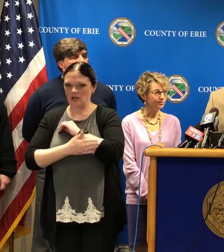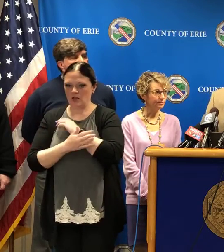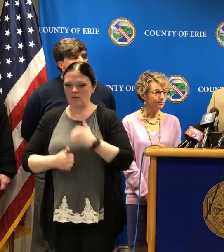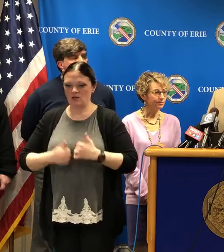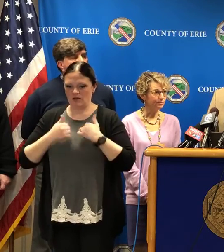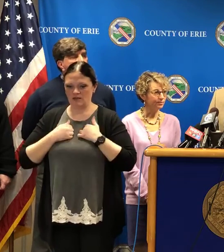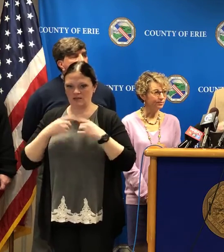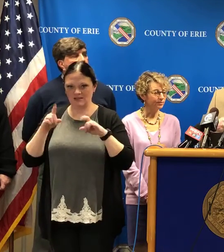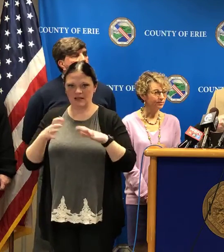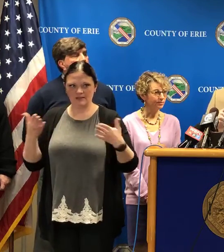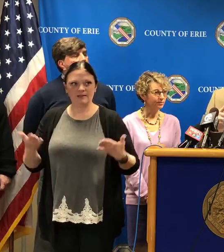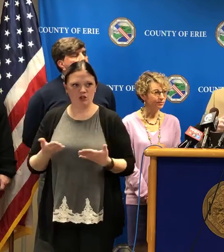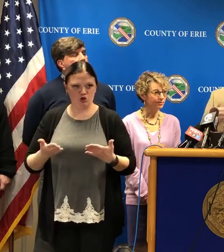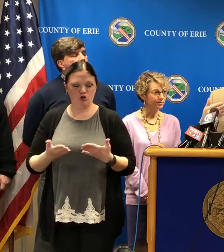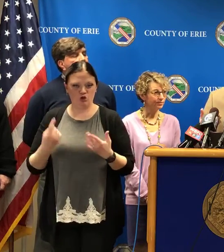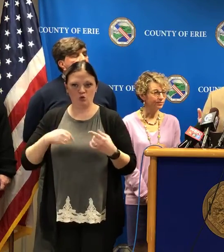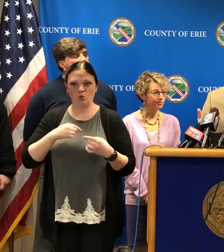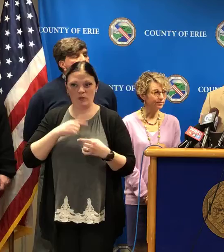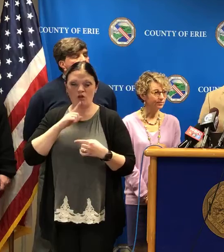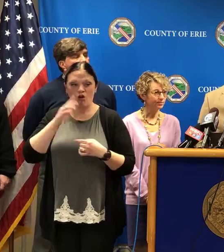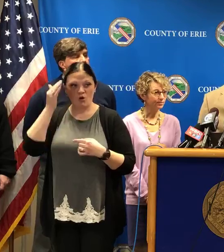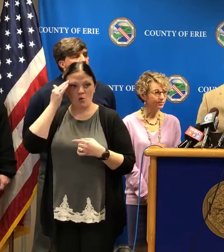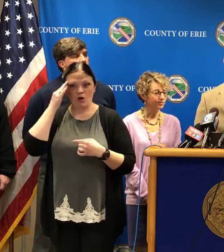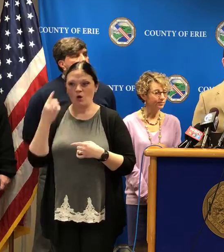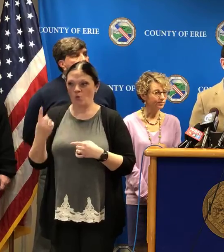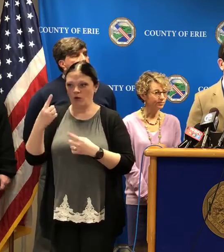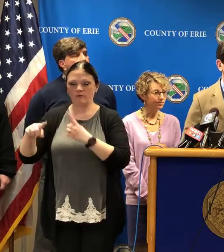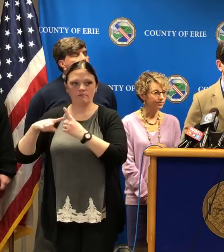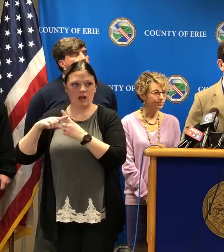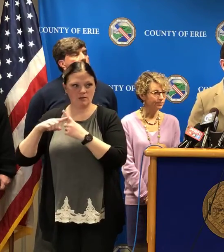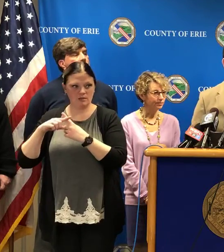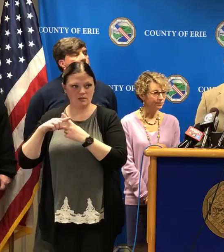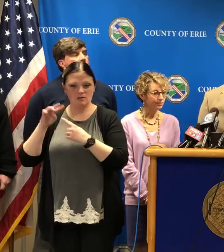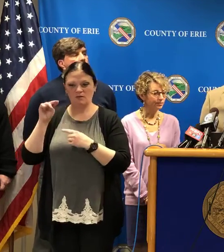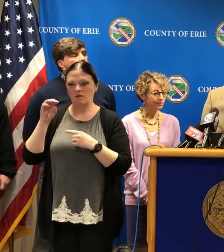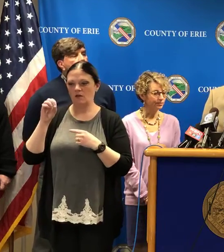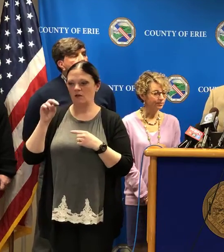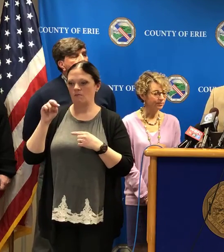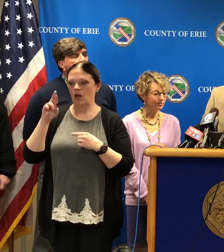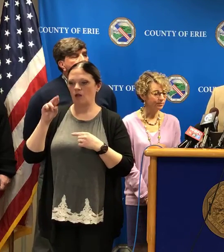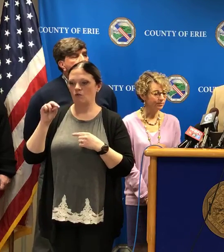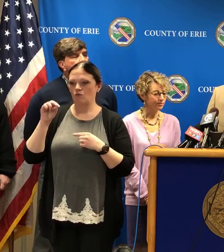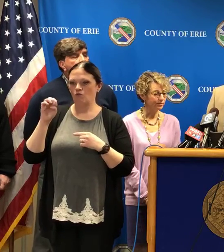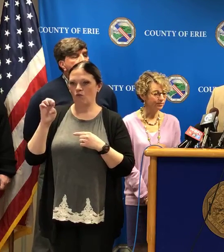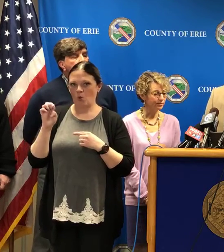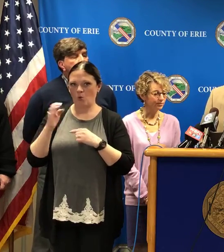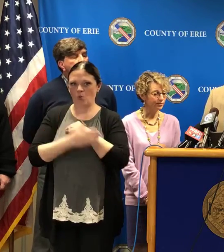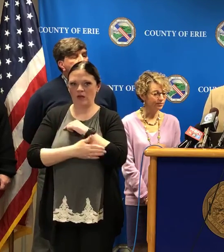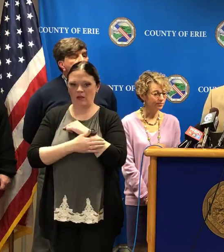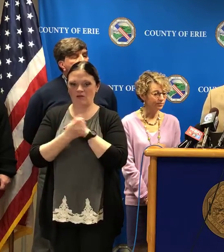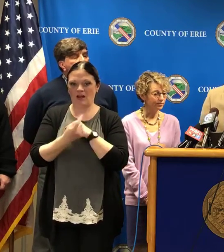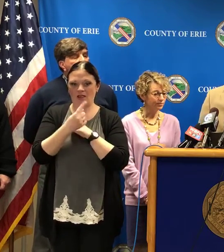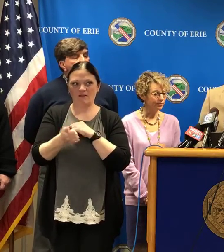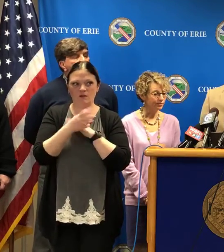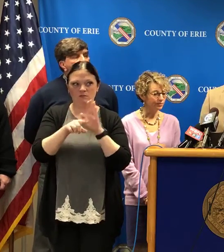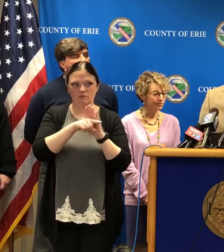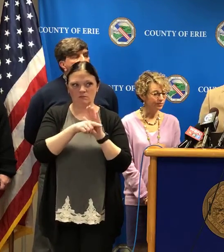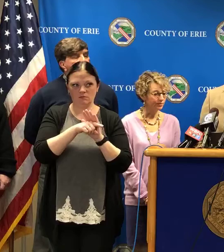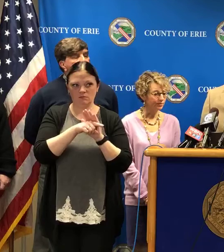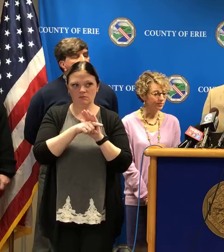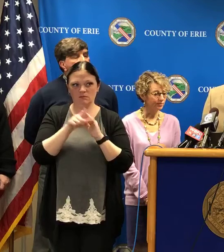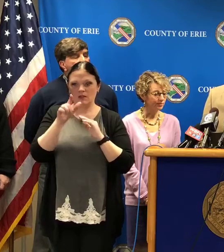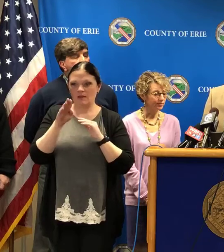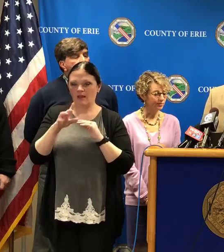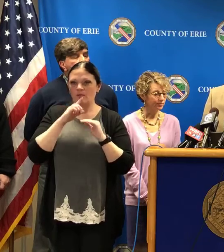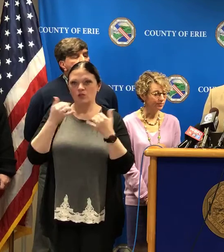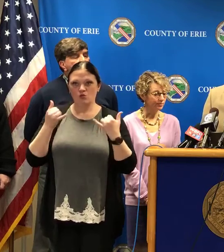in our lab. We are aware, of course, that 1 was a positive, and that was Monroe County, and 11 others have been negative. The lab is